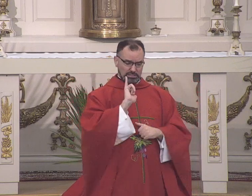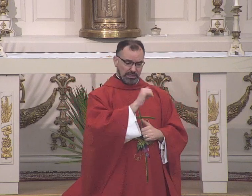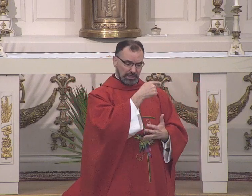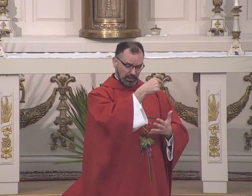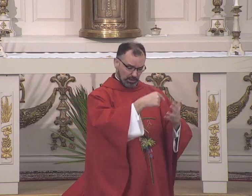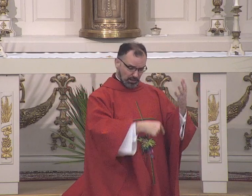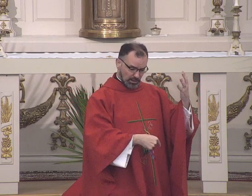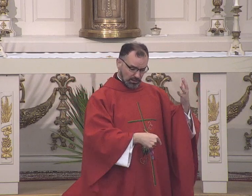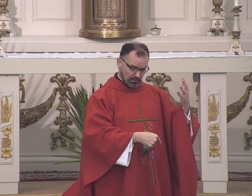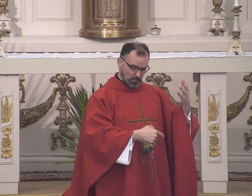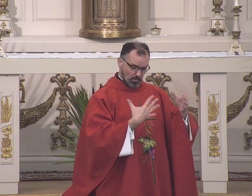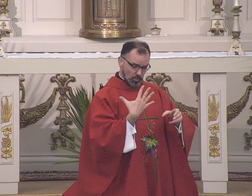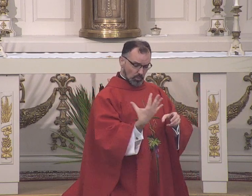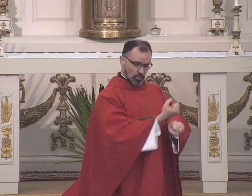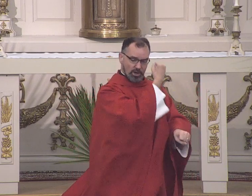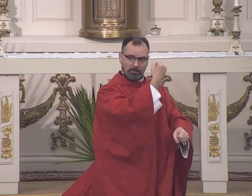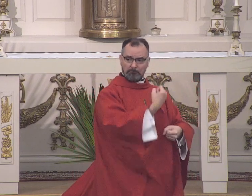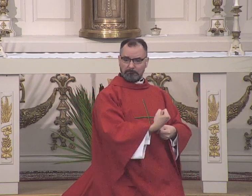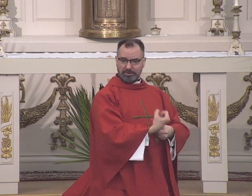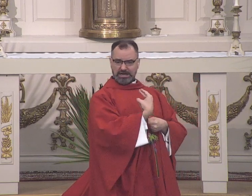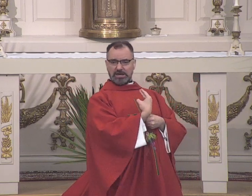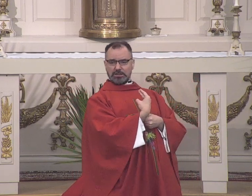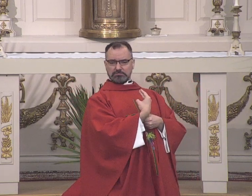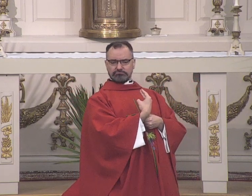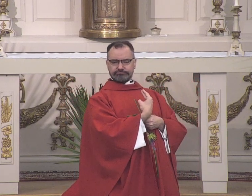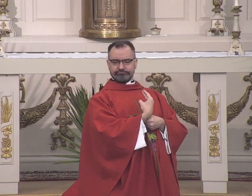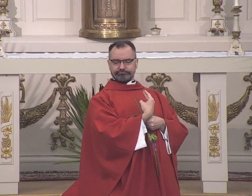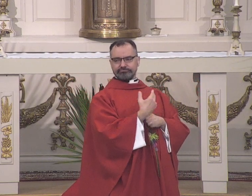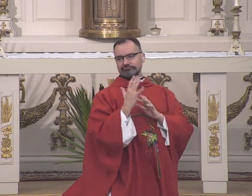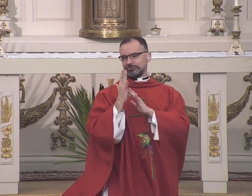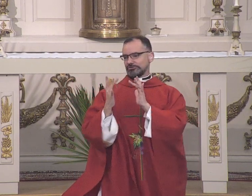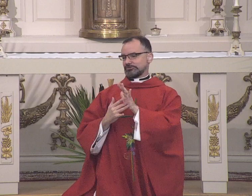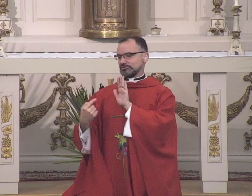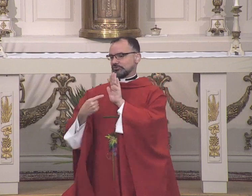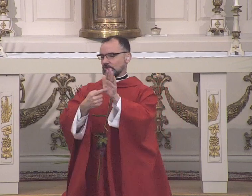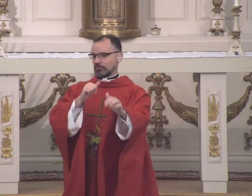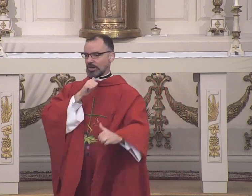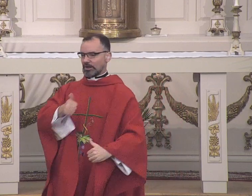all of this would be overwhelming for us.